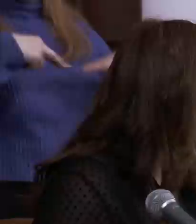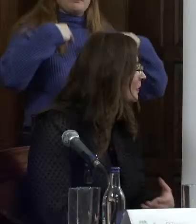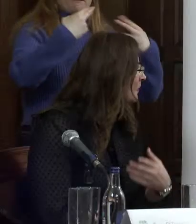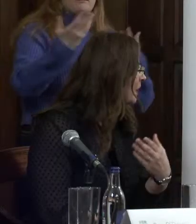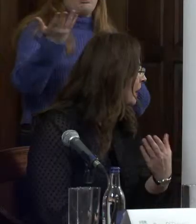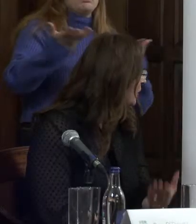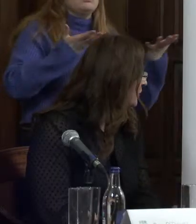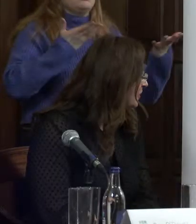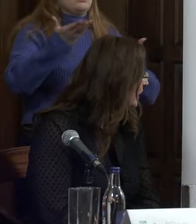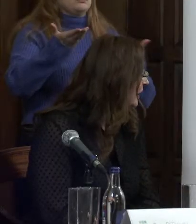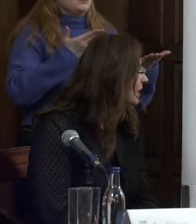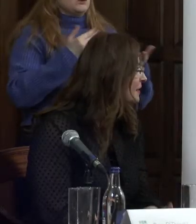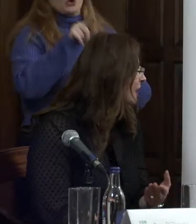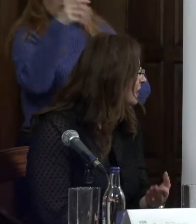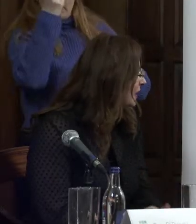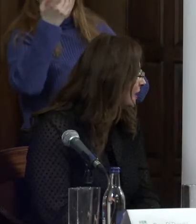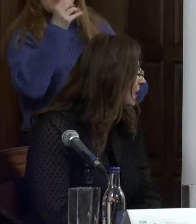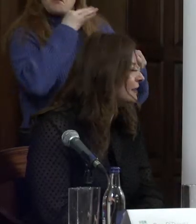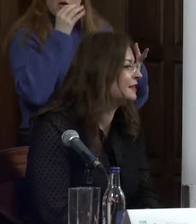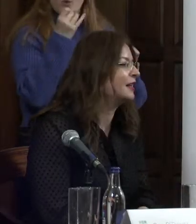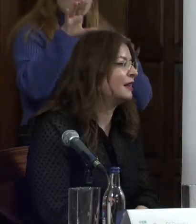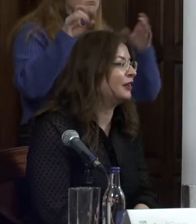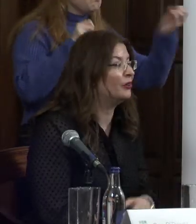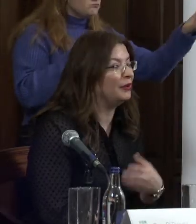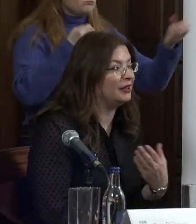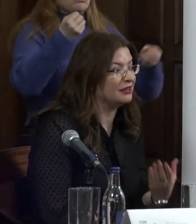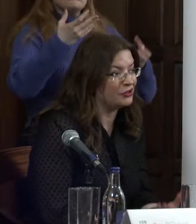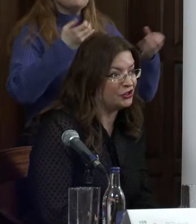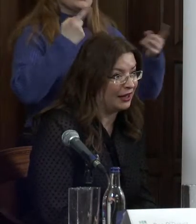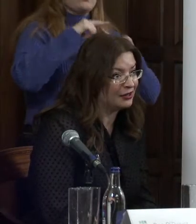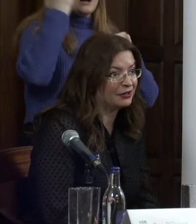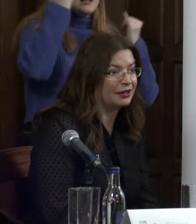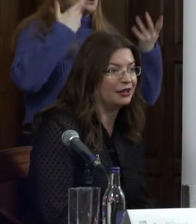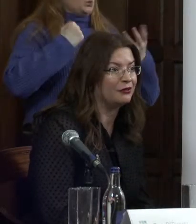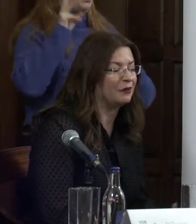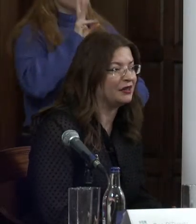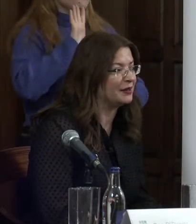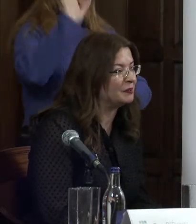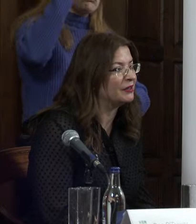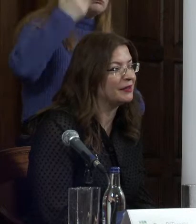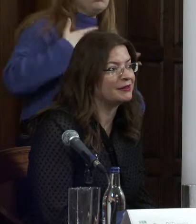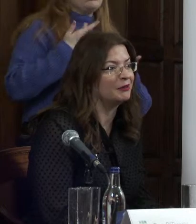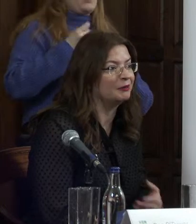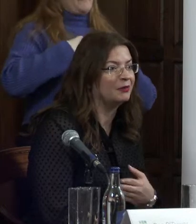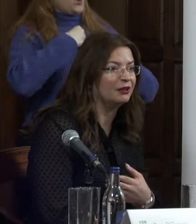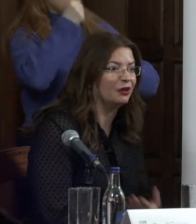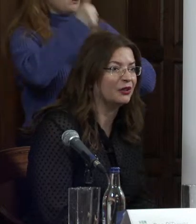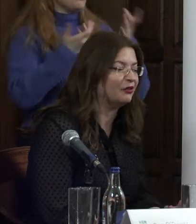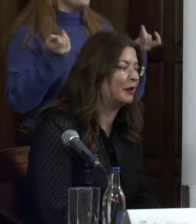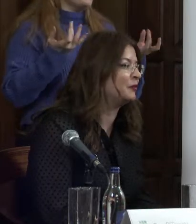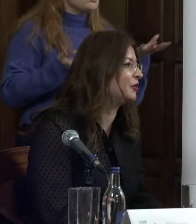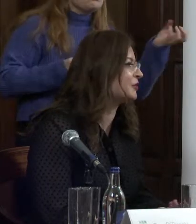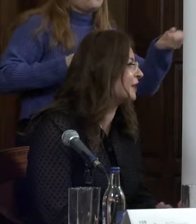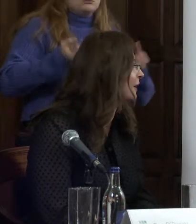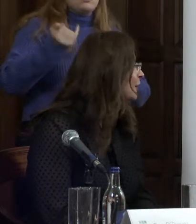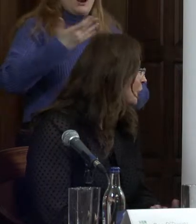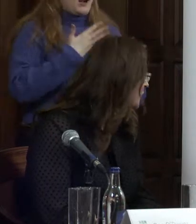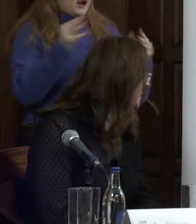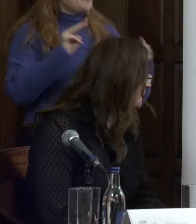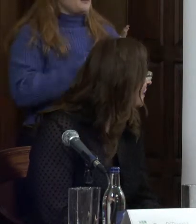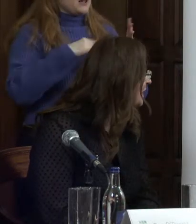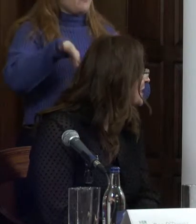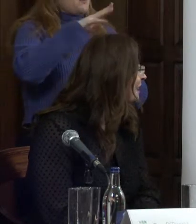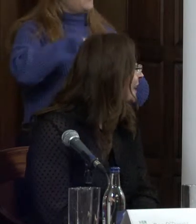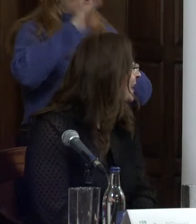respectful of others' opinions and ideas. They were willing to share from their experience. A lot of members had a lot